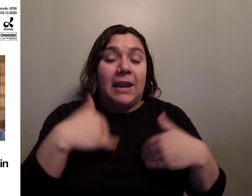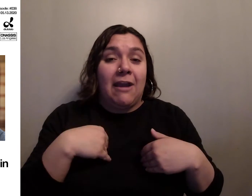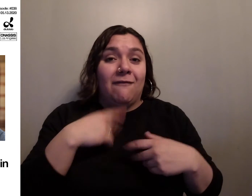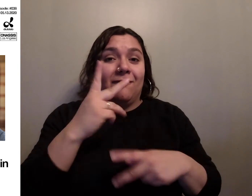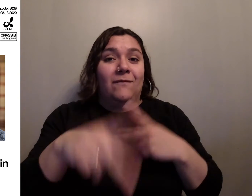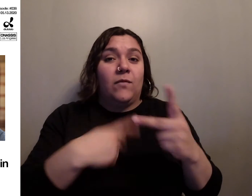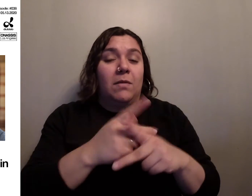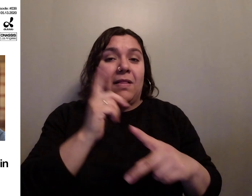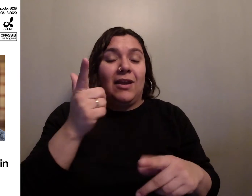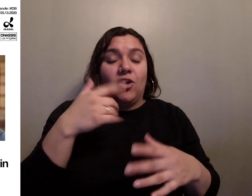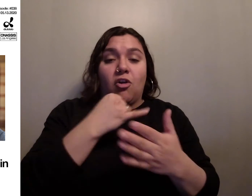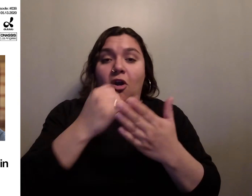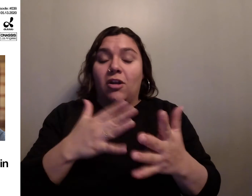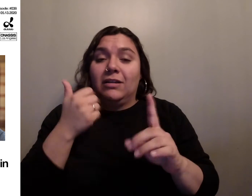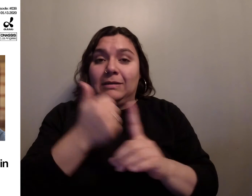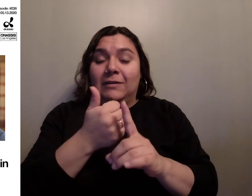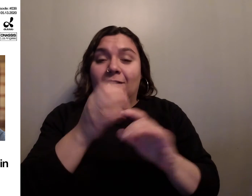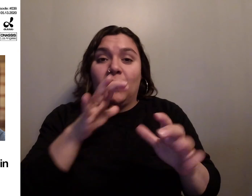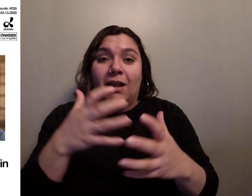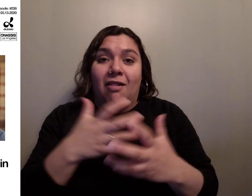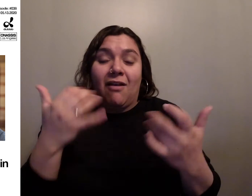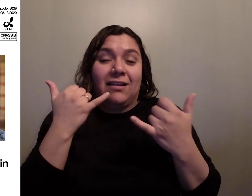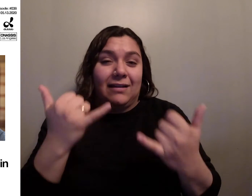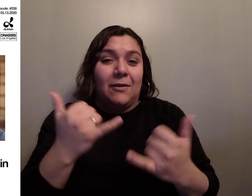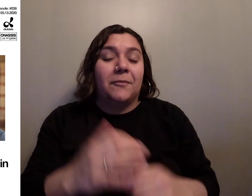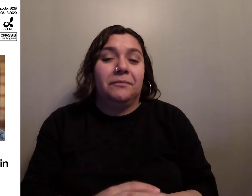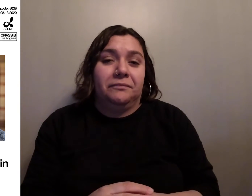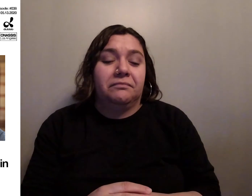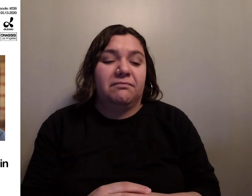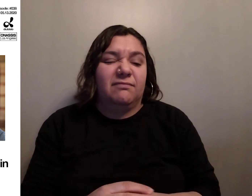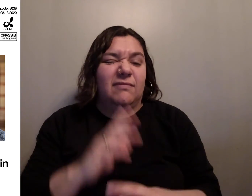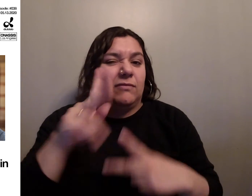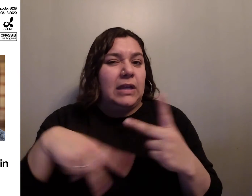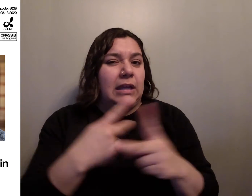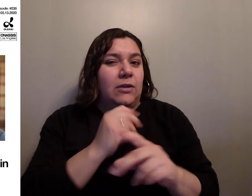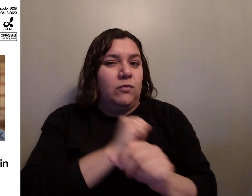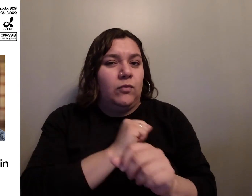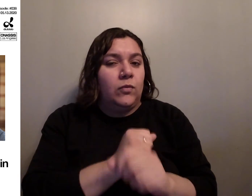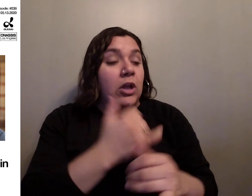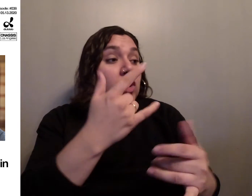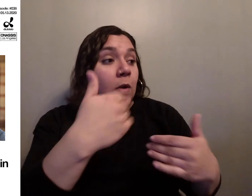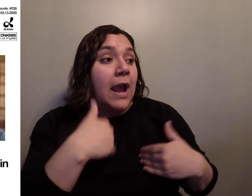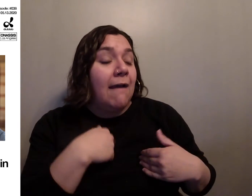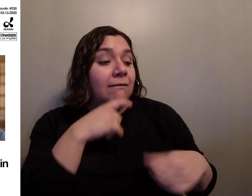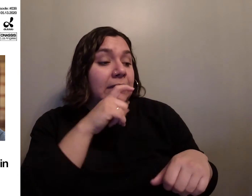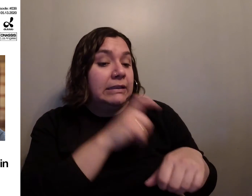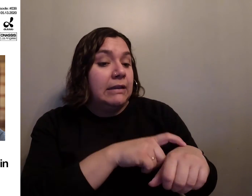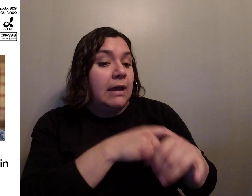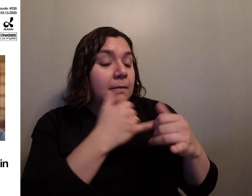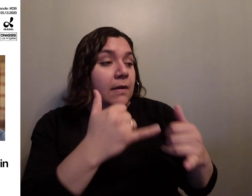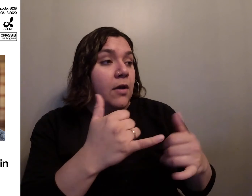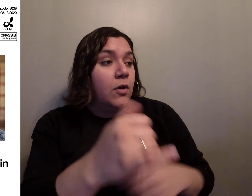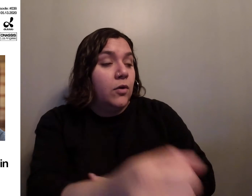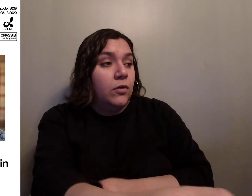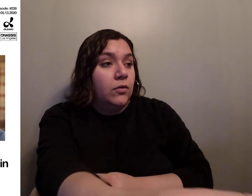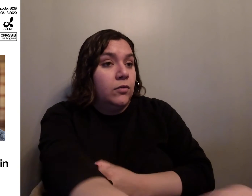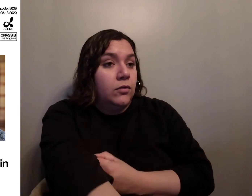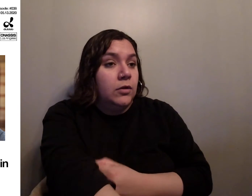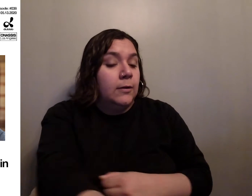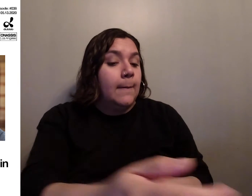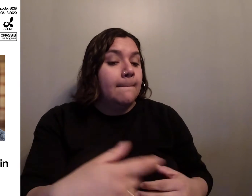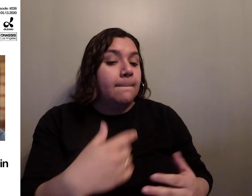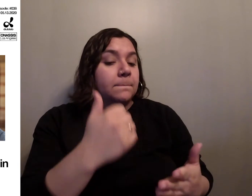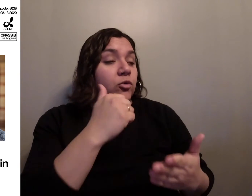that maybe would have a form later. Artists are doing a lot of those kinds of things now. And you have